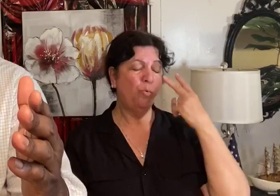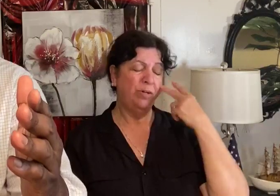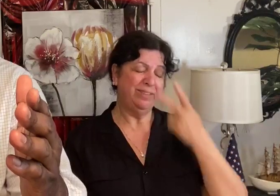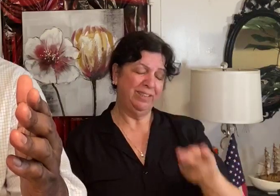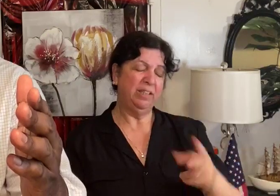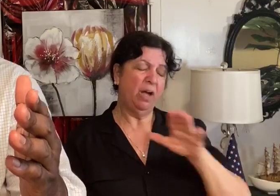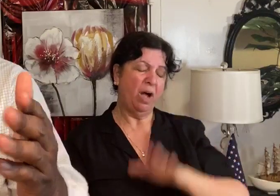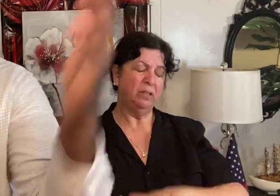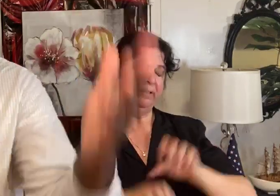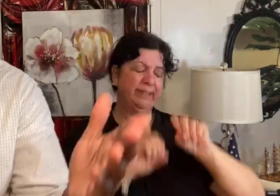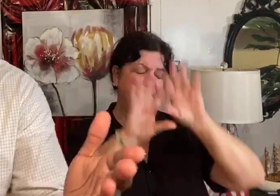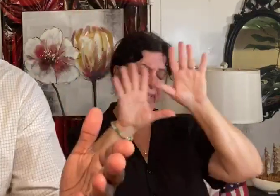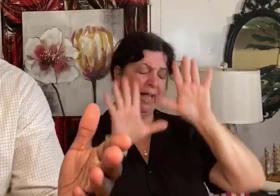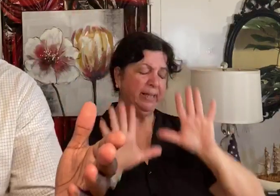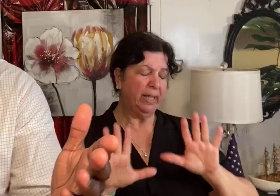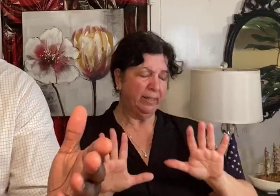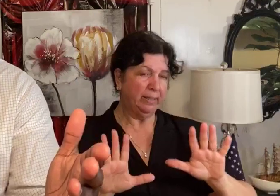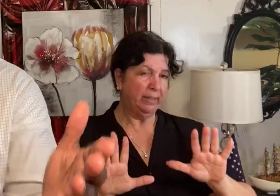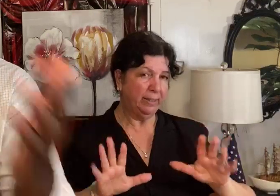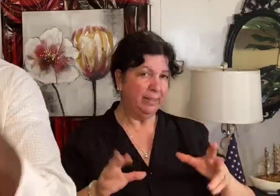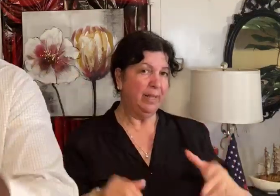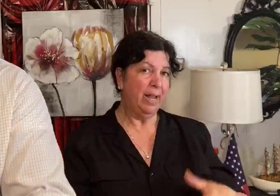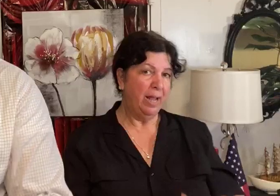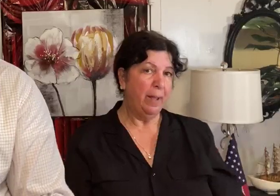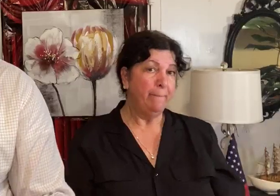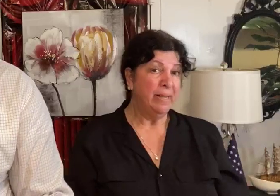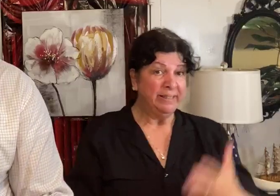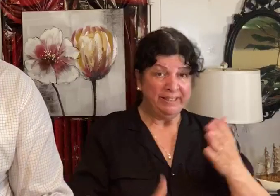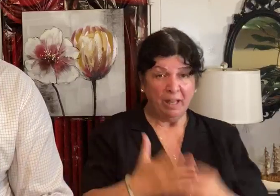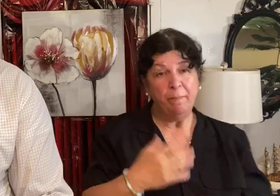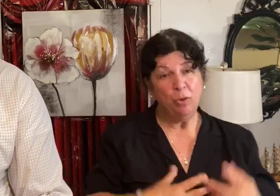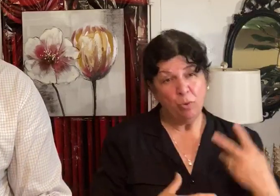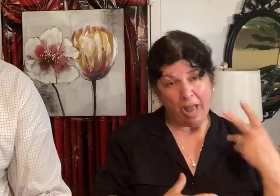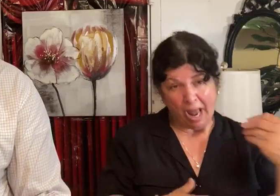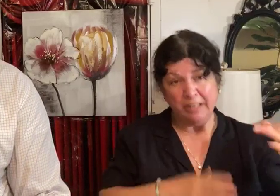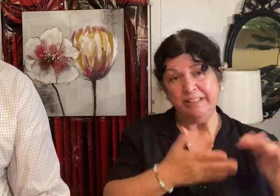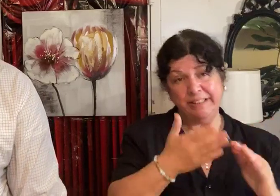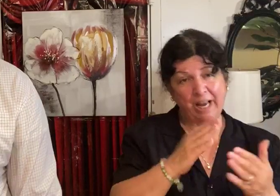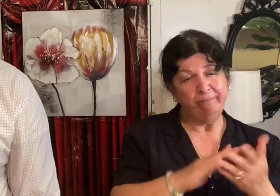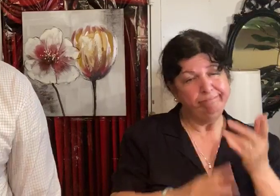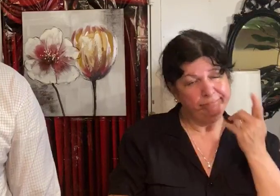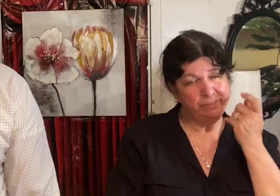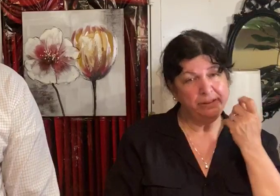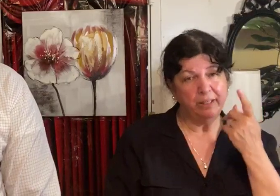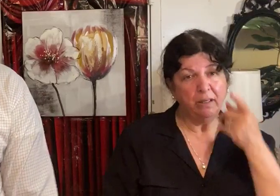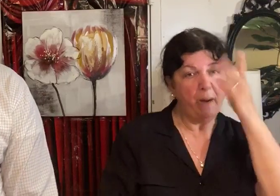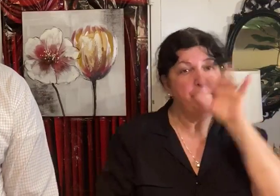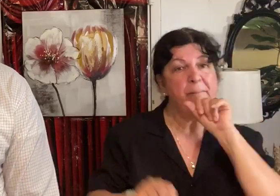see you on Sunday. For those that can make it, amen, because some of you are out of town. God bless you.